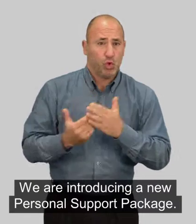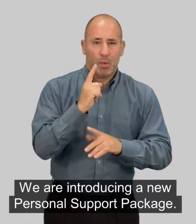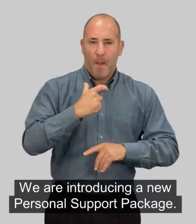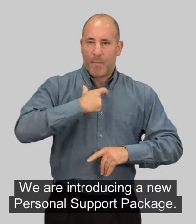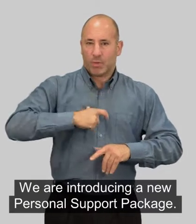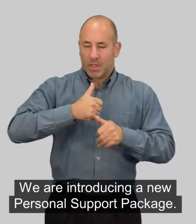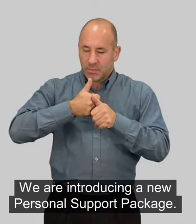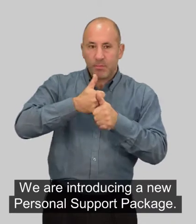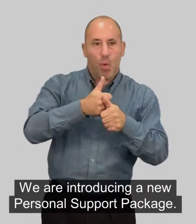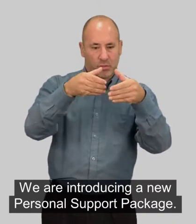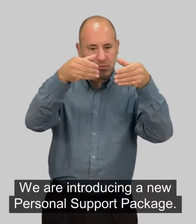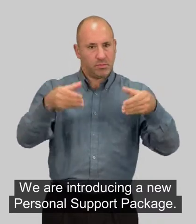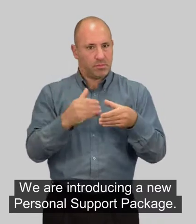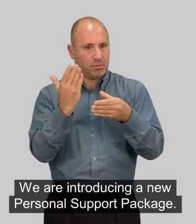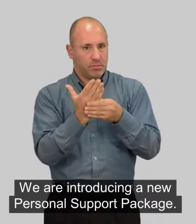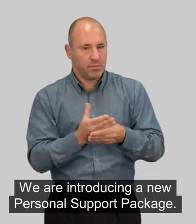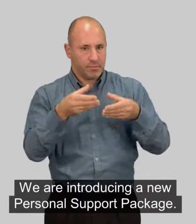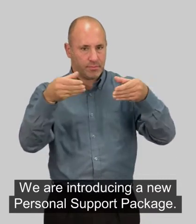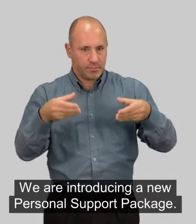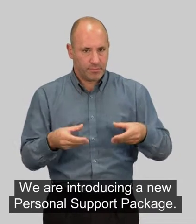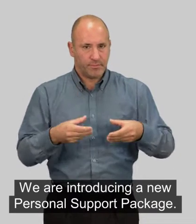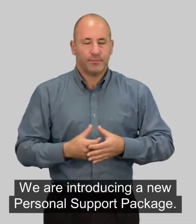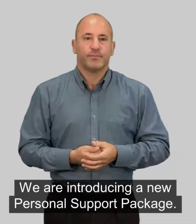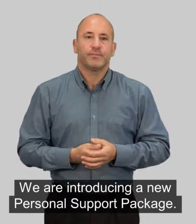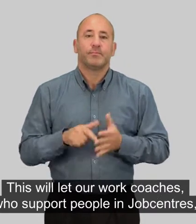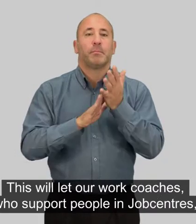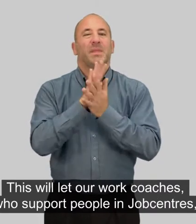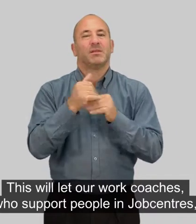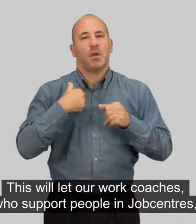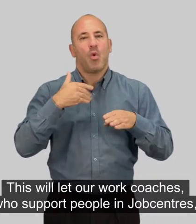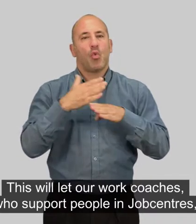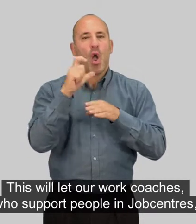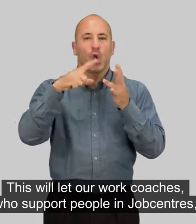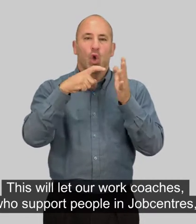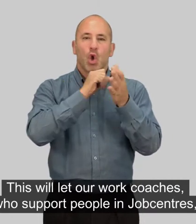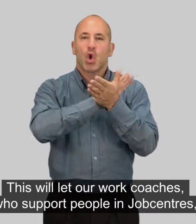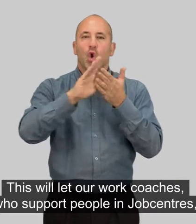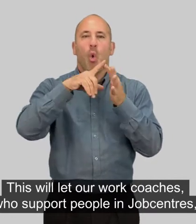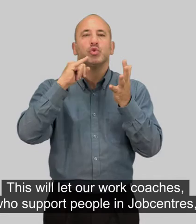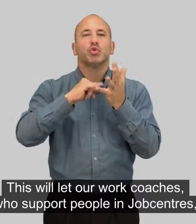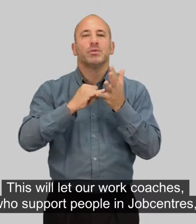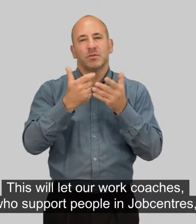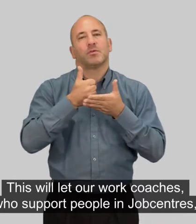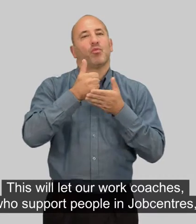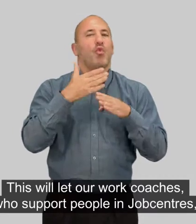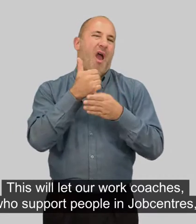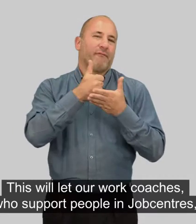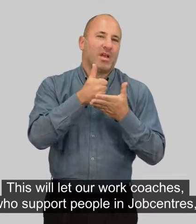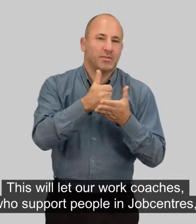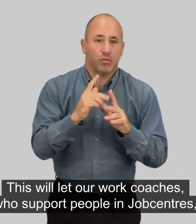We are introducing a new personal support package. This will let our work coaches, who support people in job